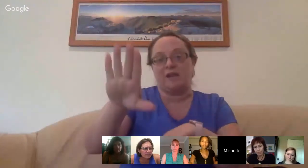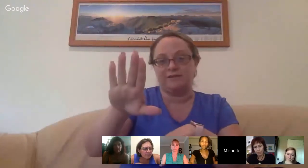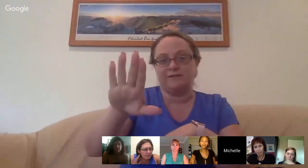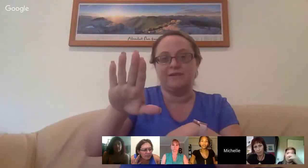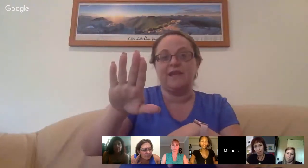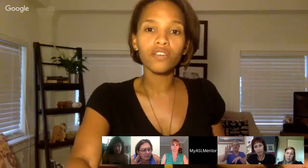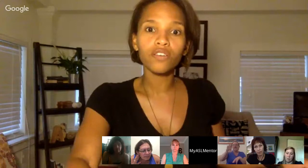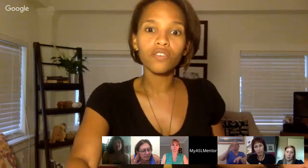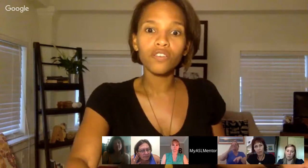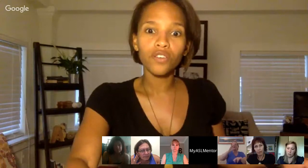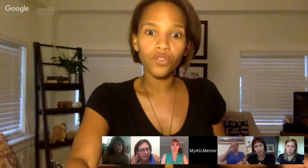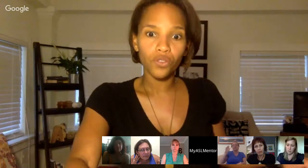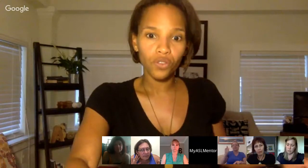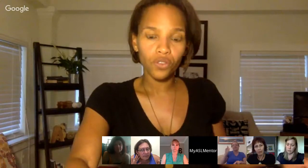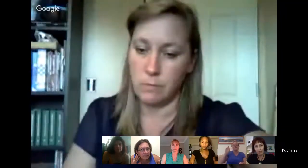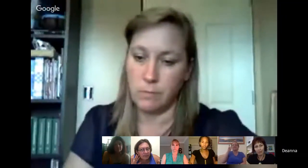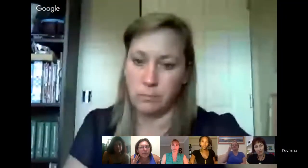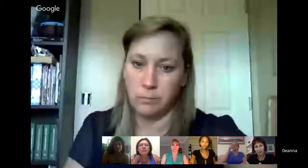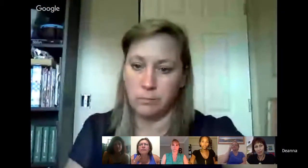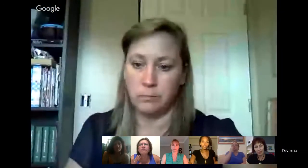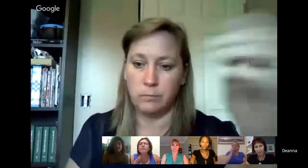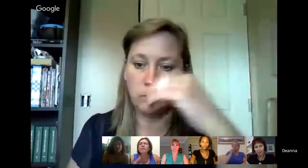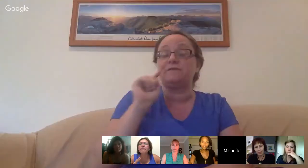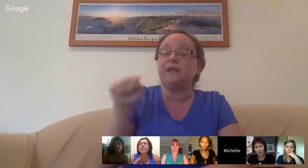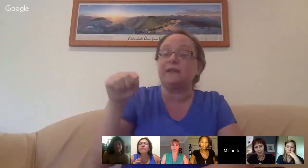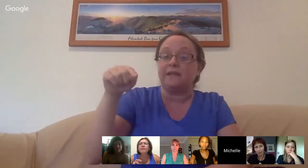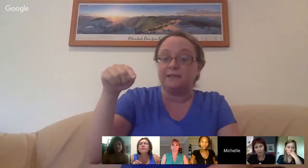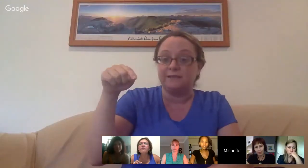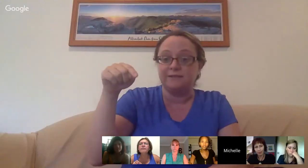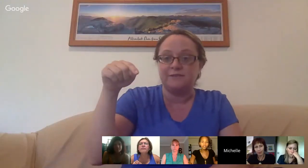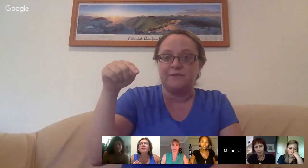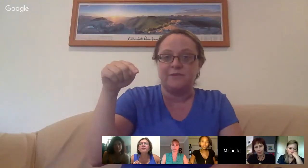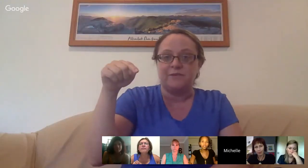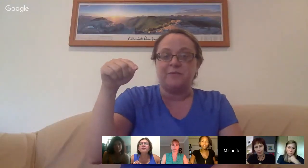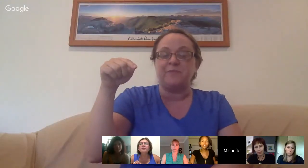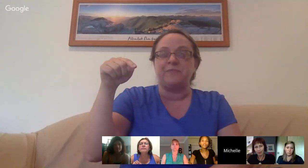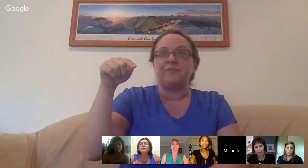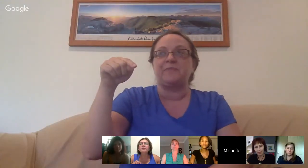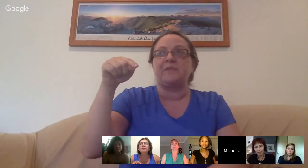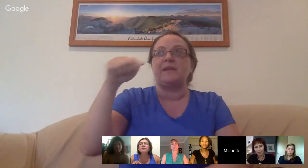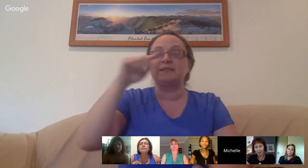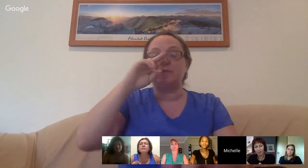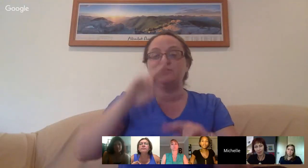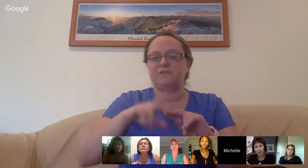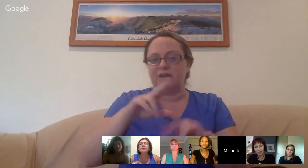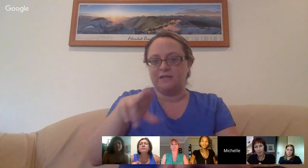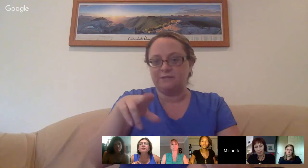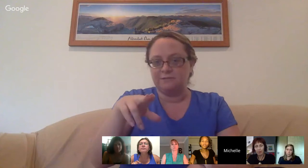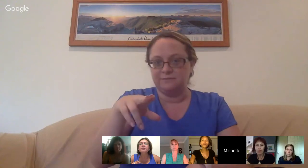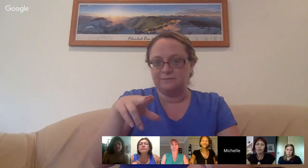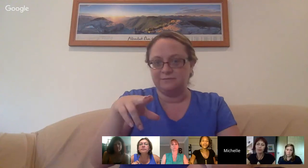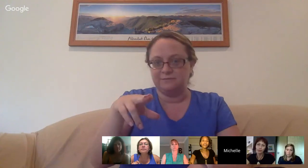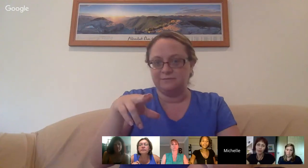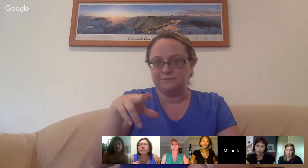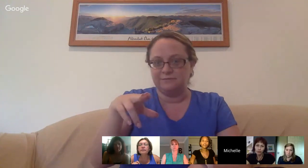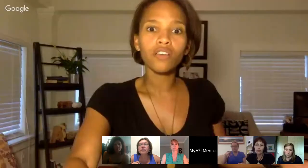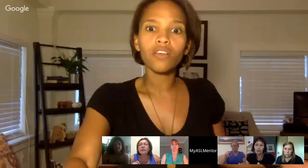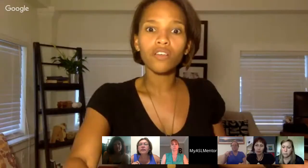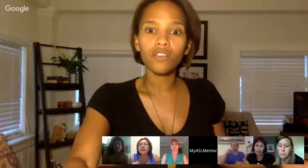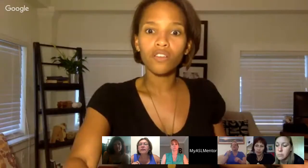fun. Uh-huh. But he realizes that he signed funny as opposed to fun.